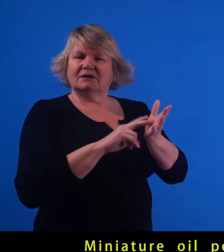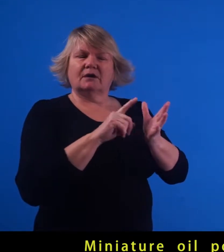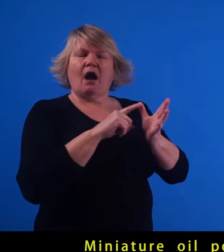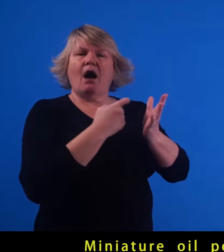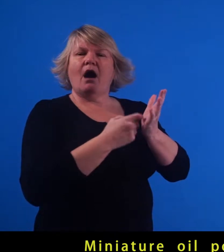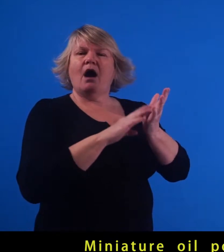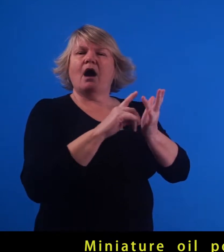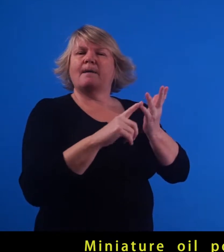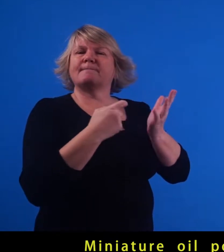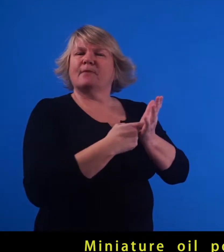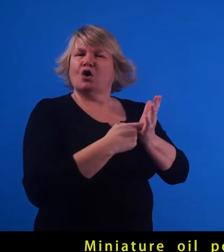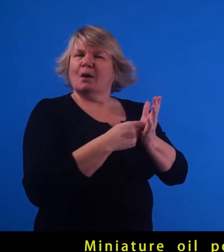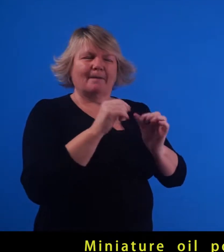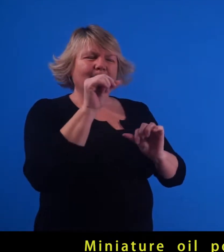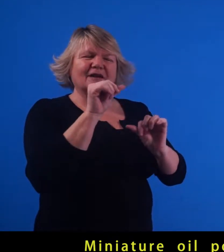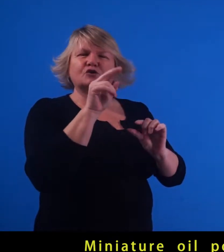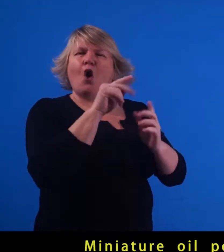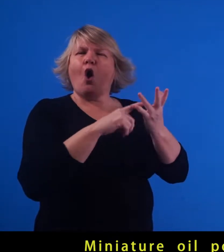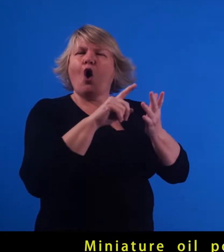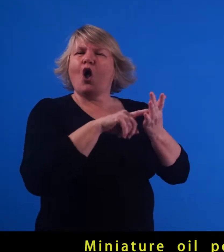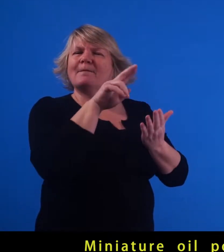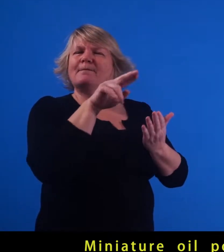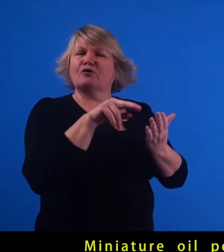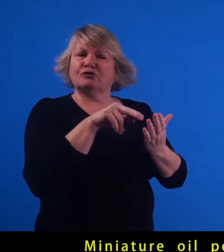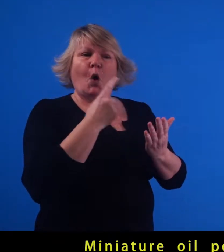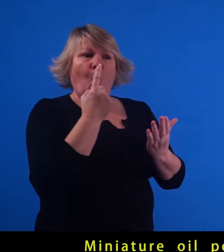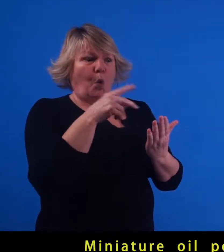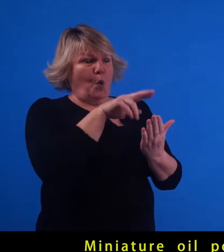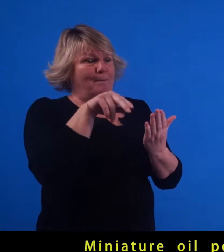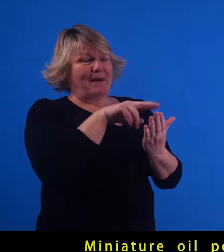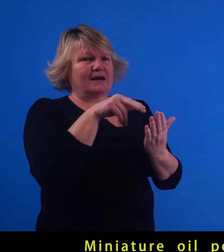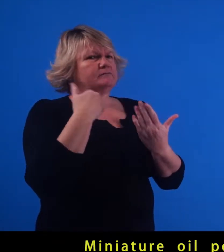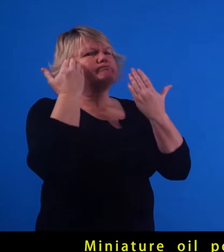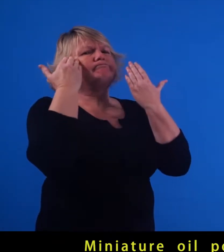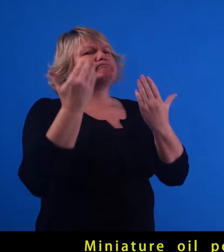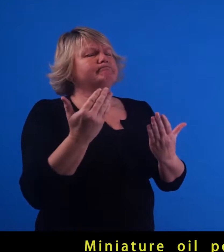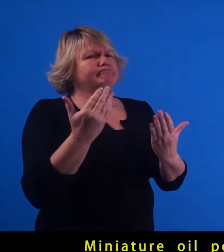Miniature oil portrait of Jean Armour, unknown artist.